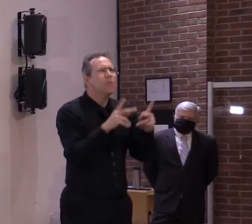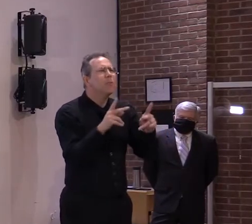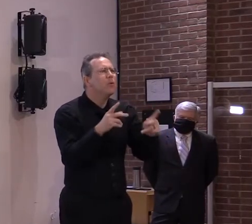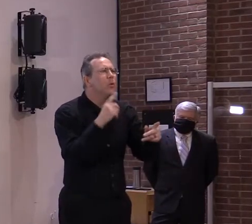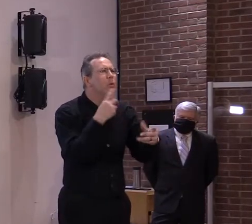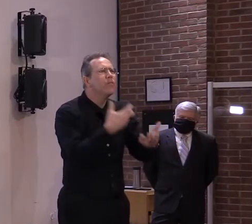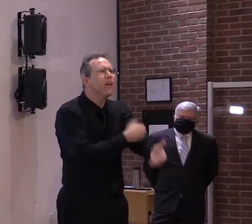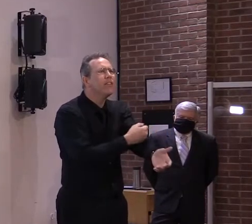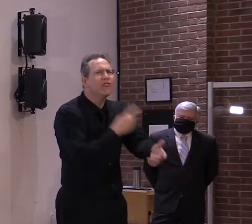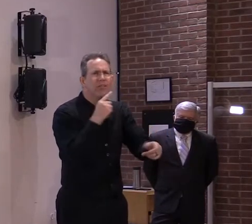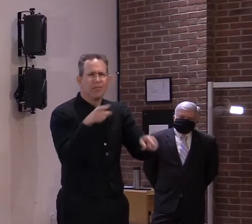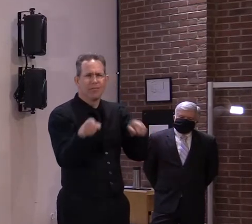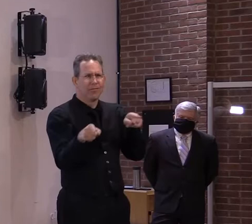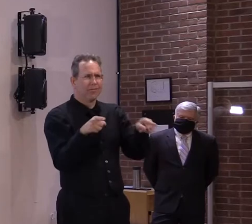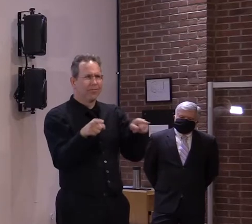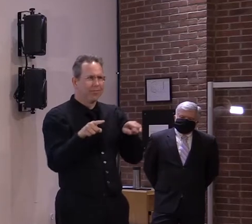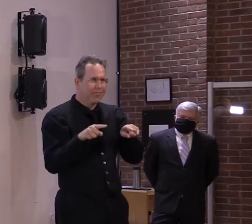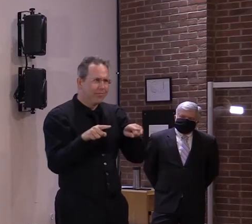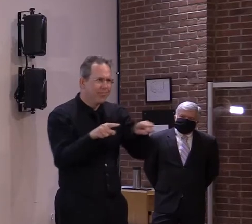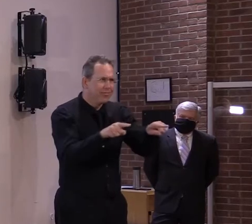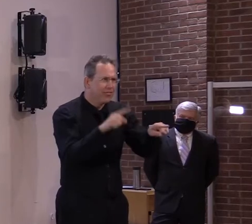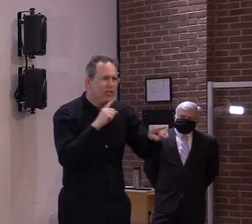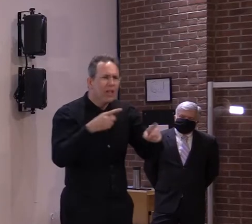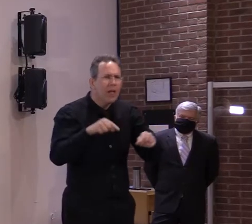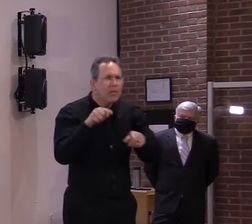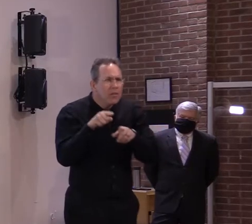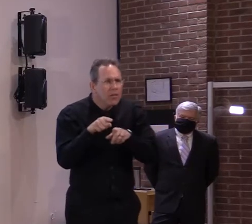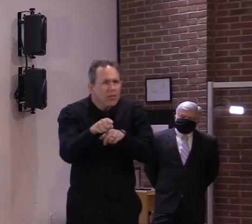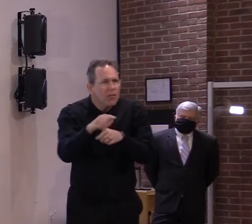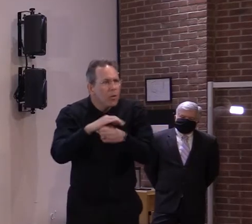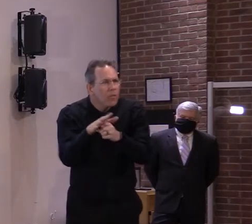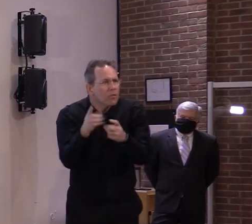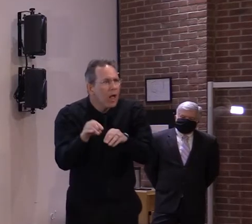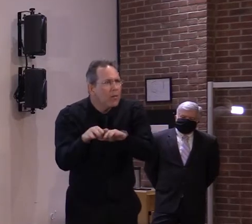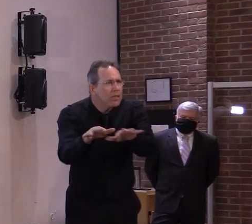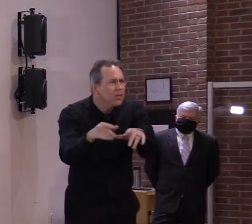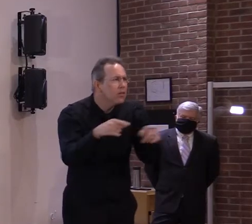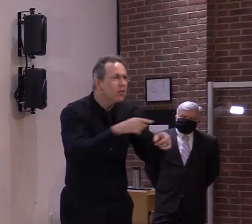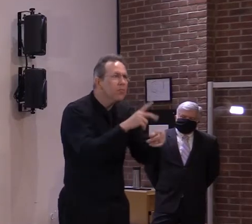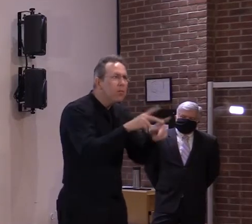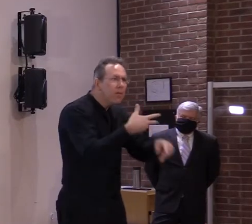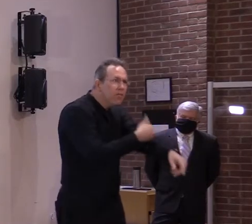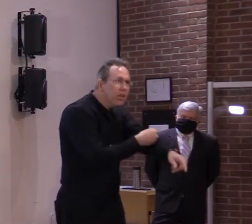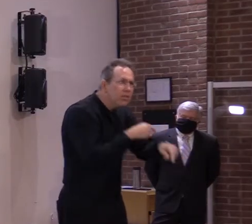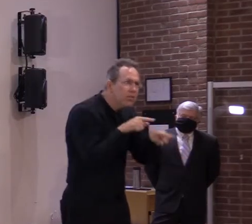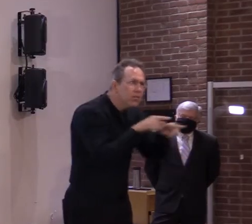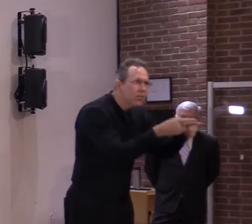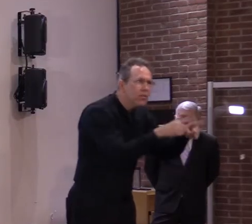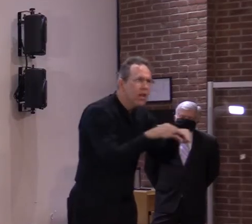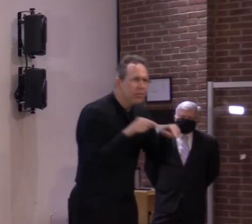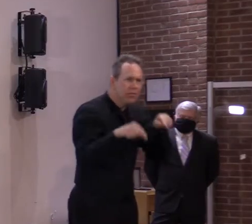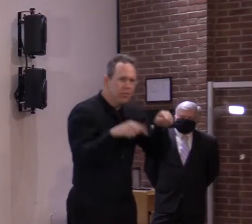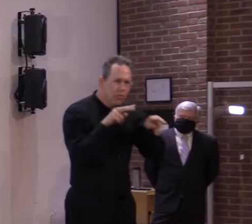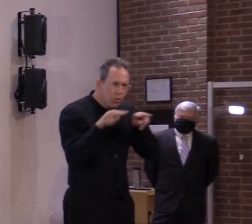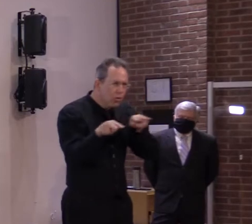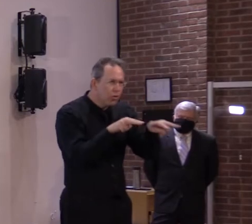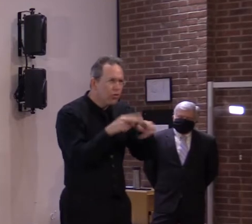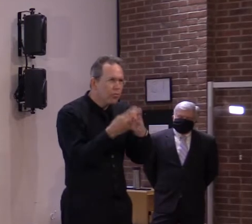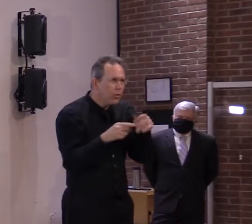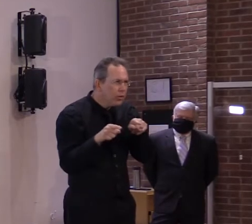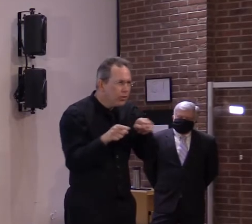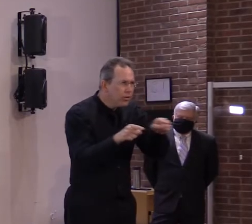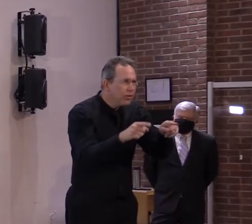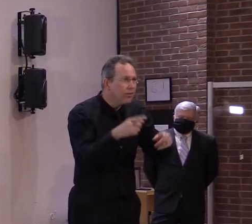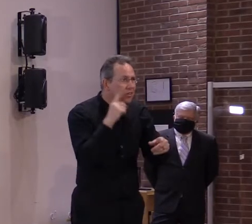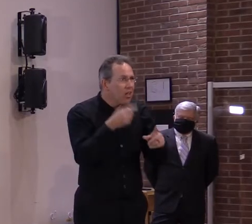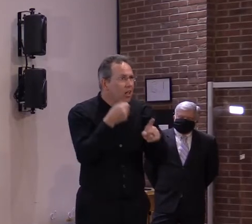vaccinated. So there's other metrics that will continue to be played out and that will continue to project here. Each time